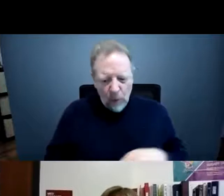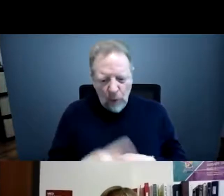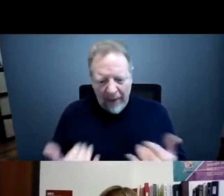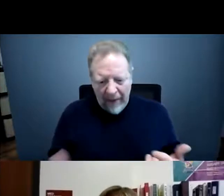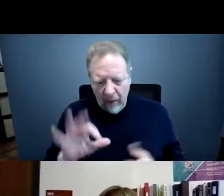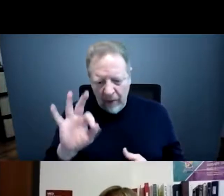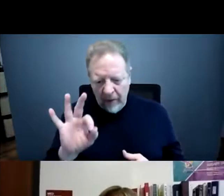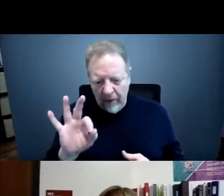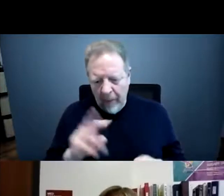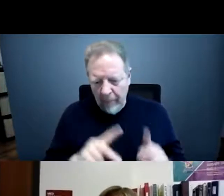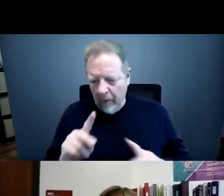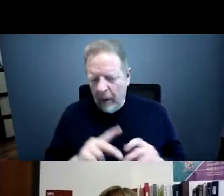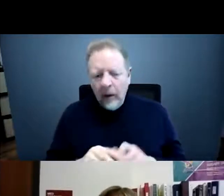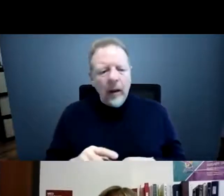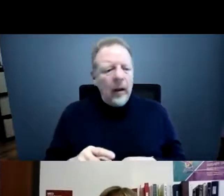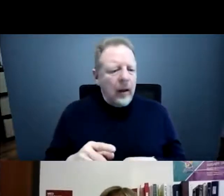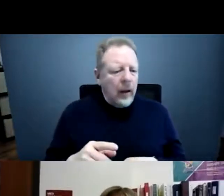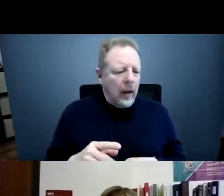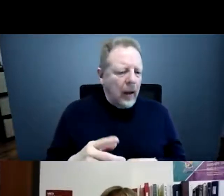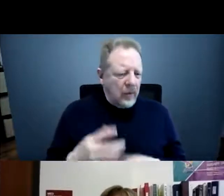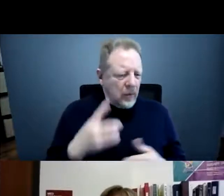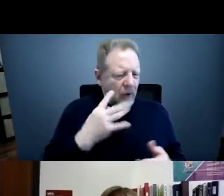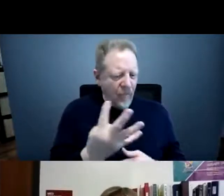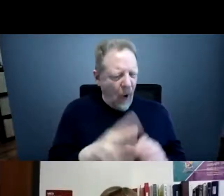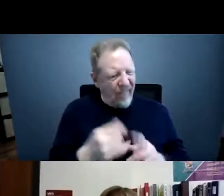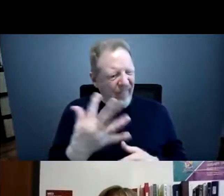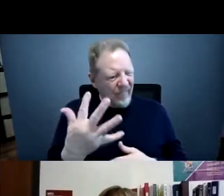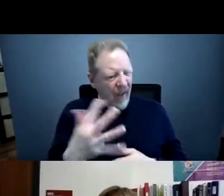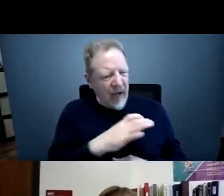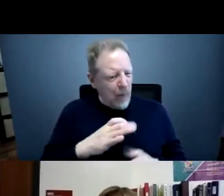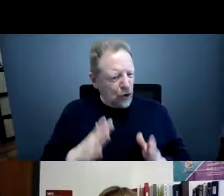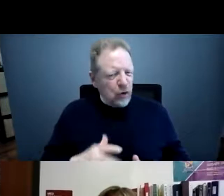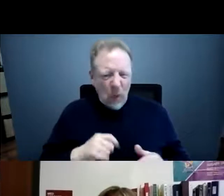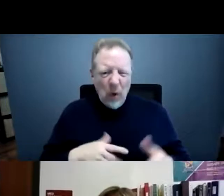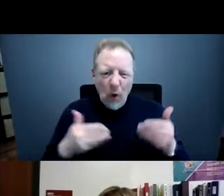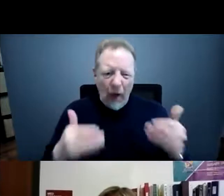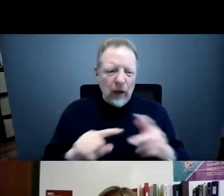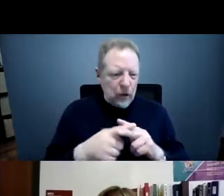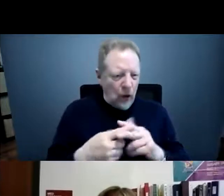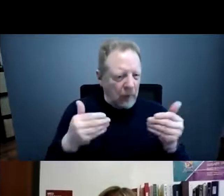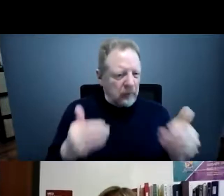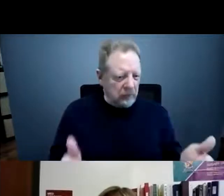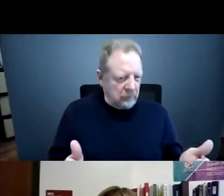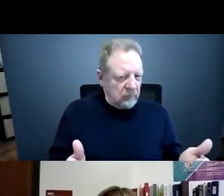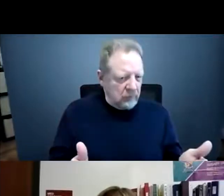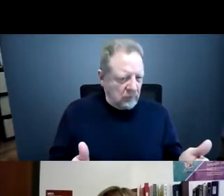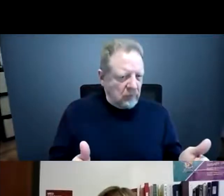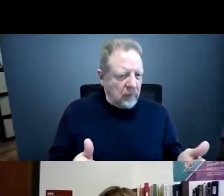So it's 4:05, and we can go ahead and get started. Just pull up my agenda on my